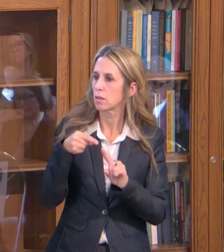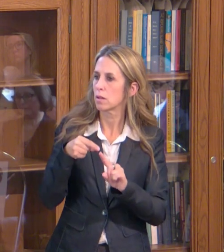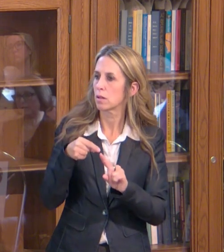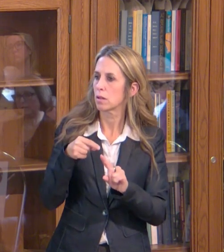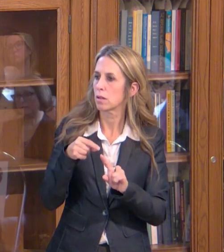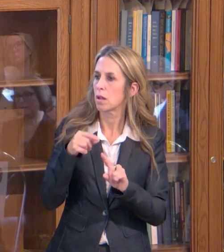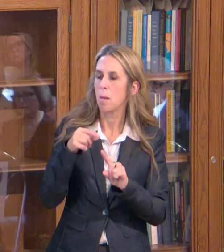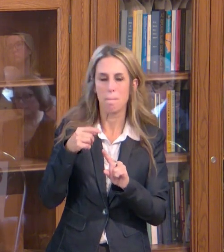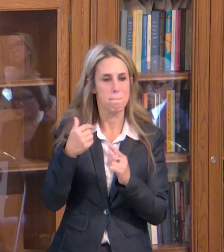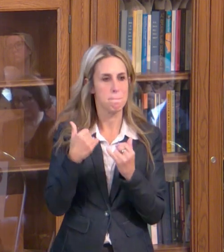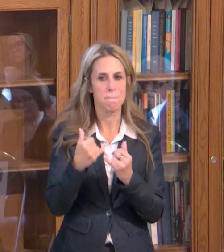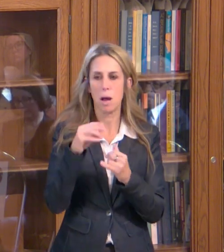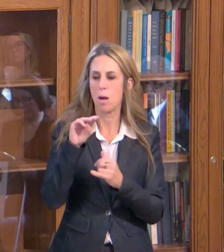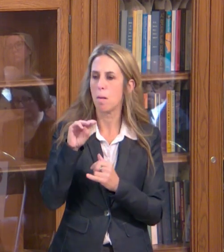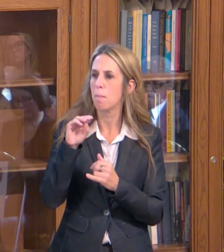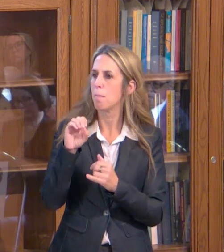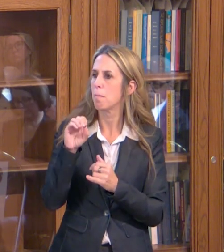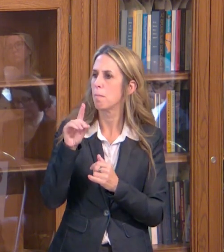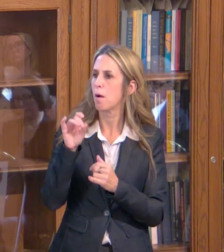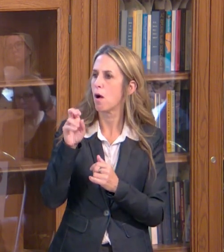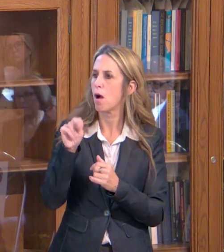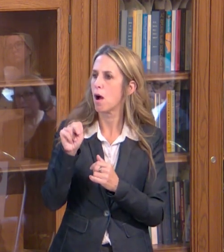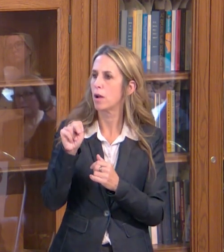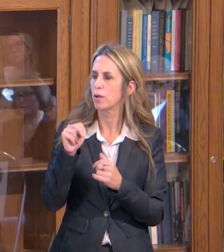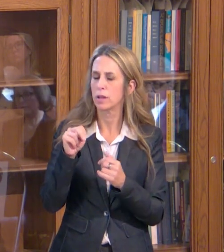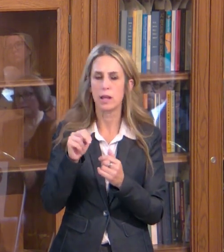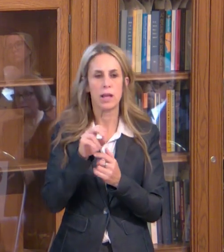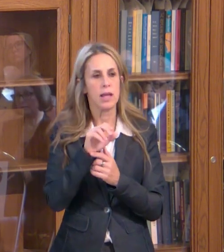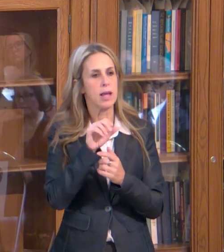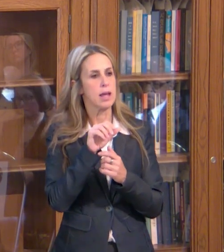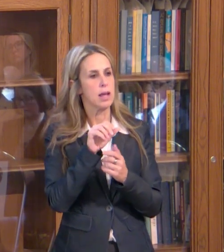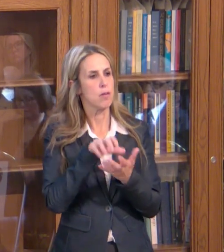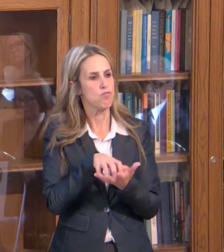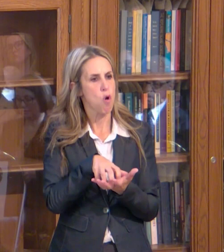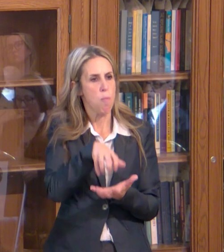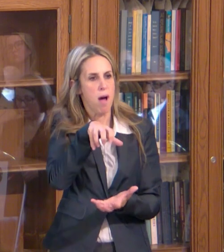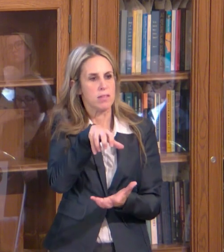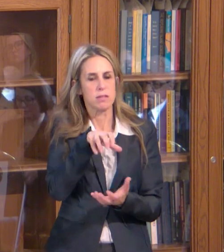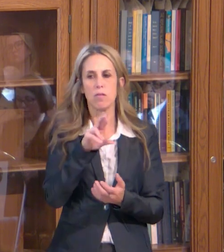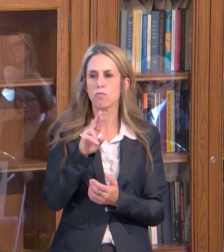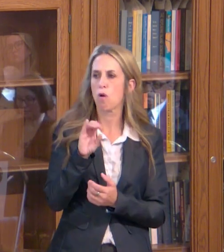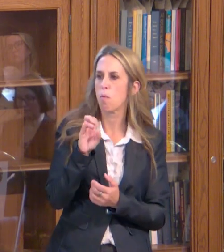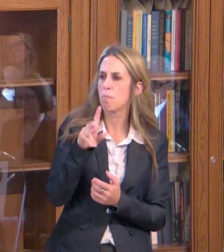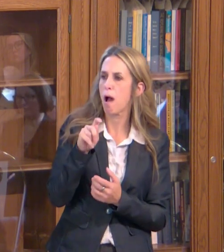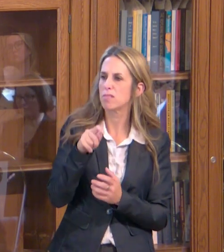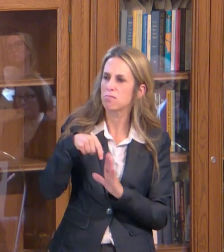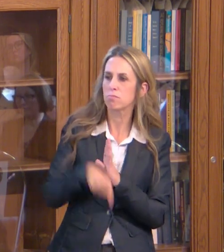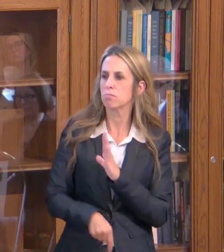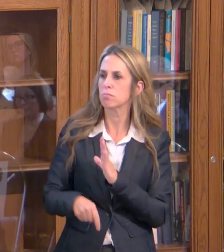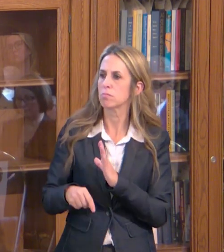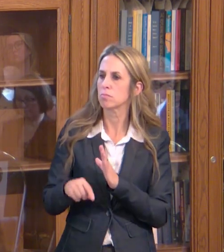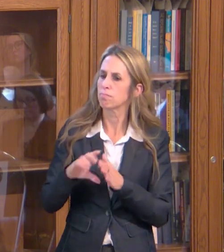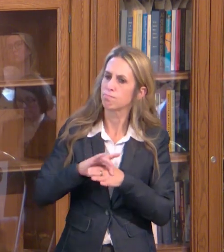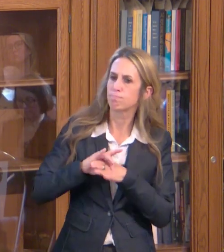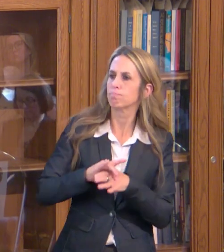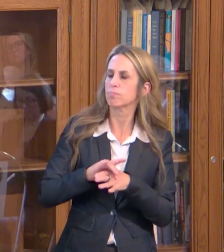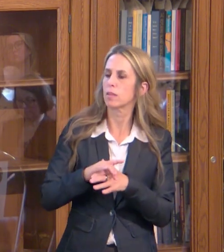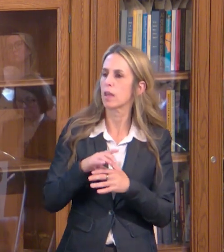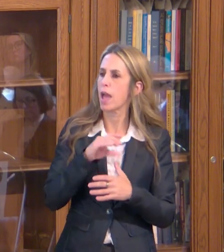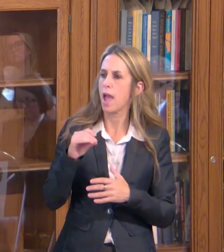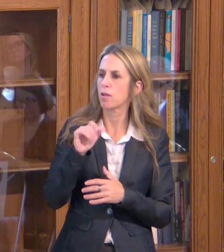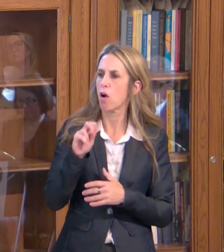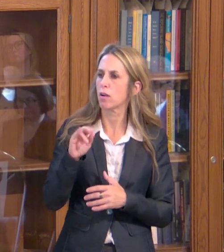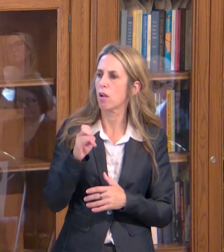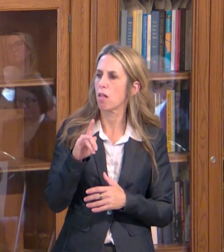distinctly modern in analytical robustness and research archaeology and then then he Compares it